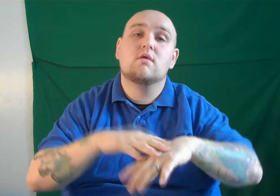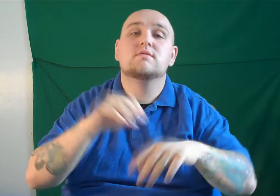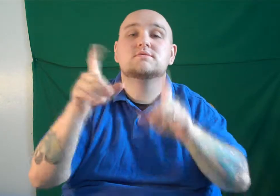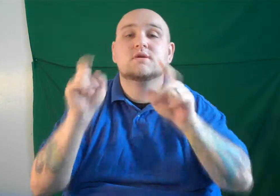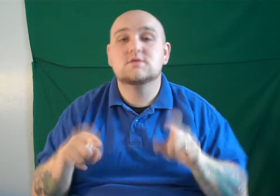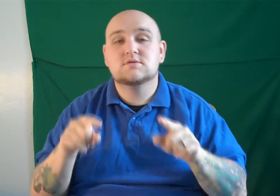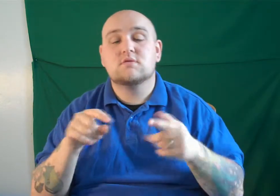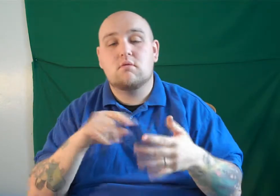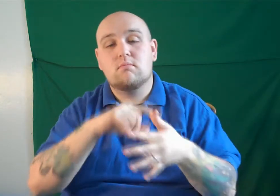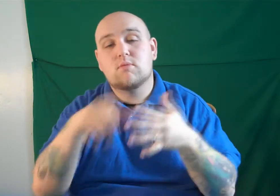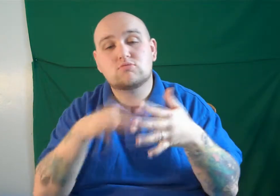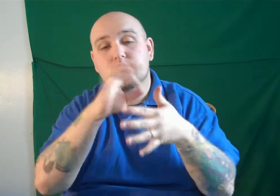be